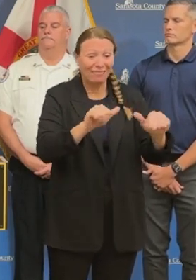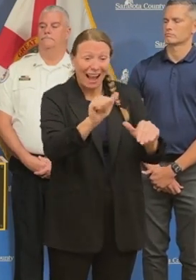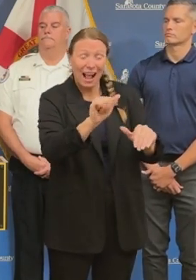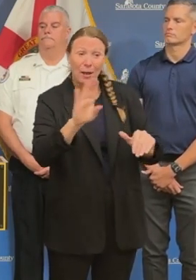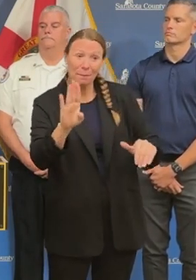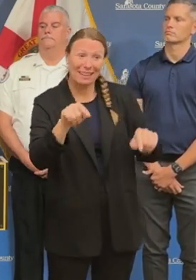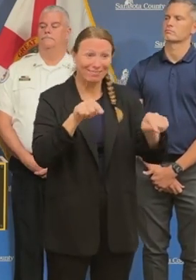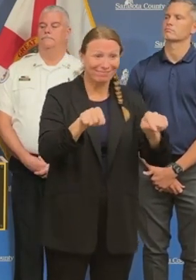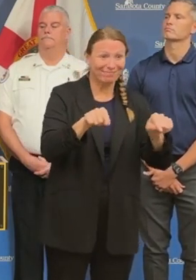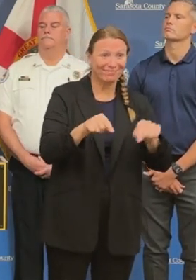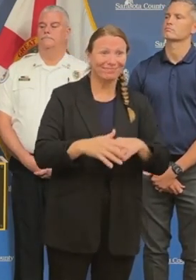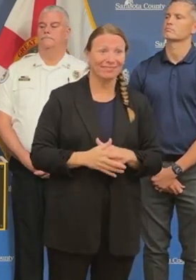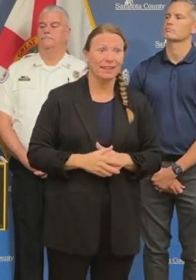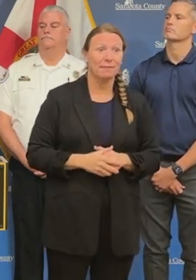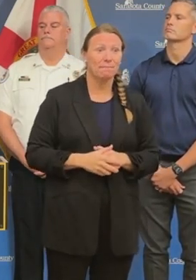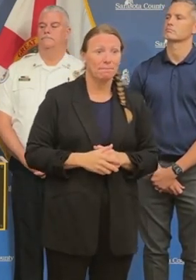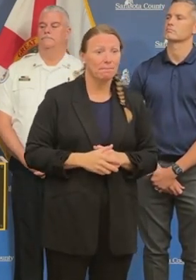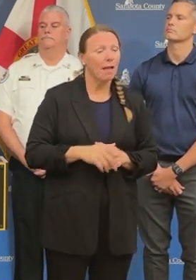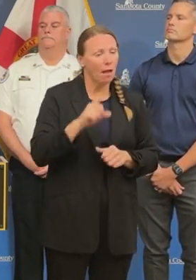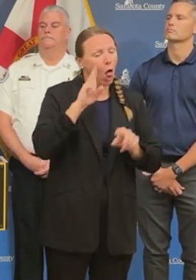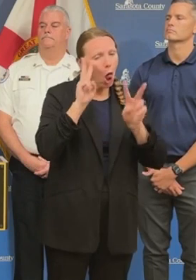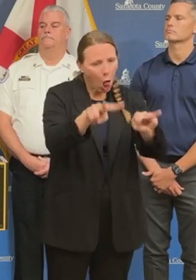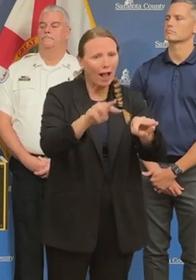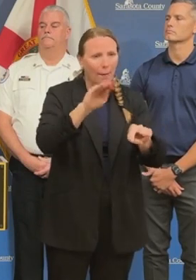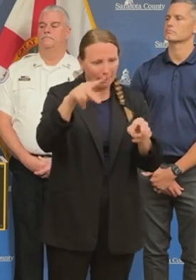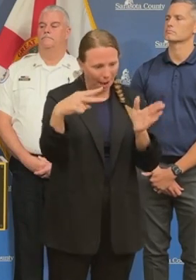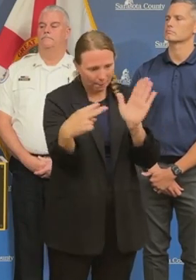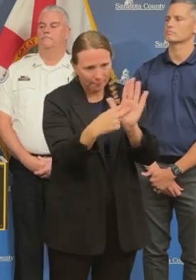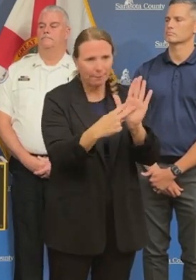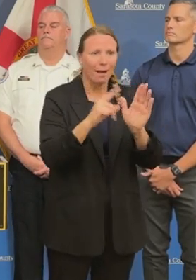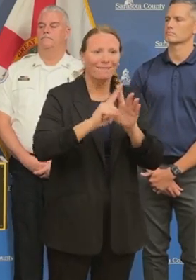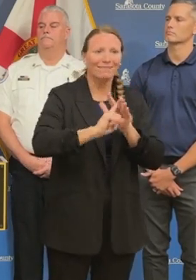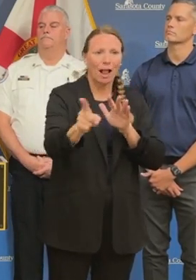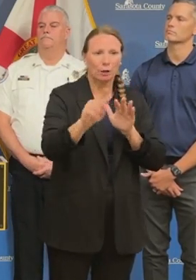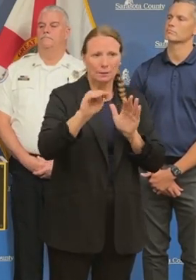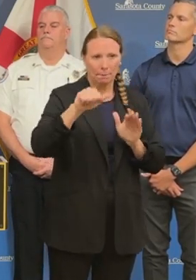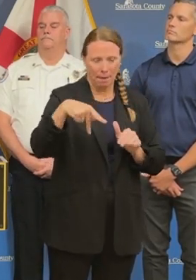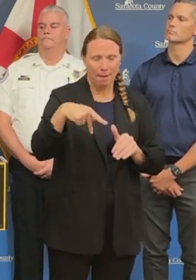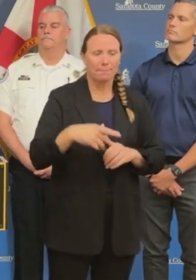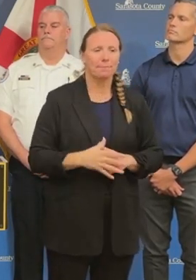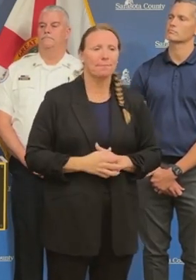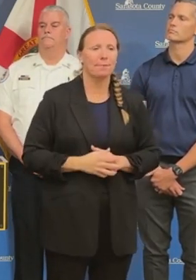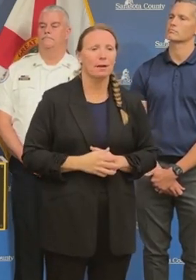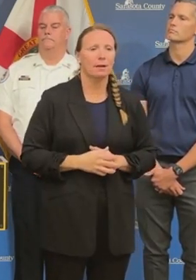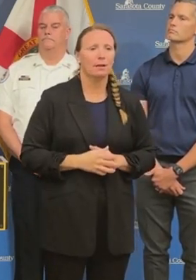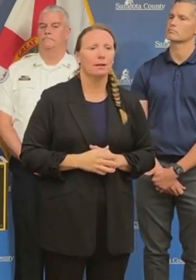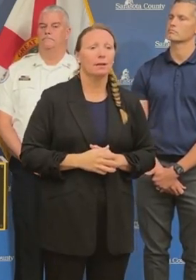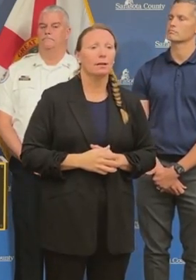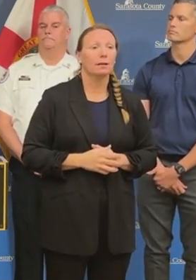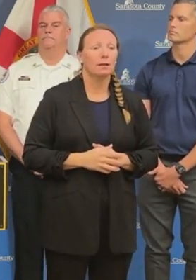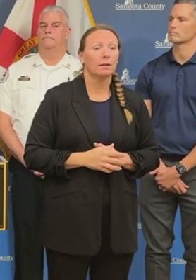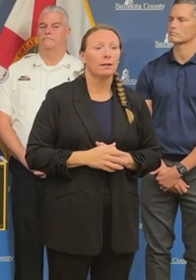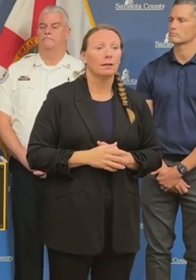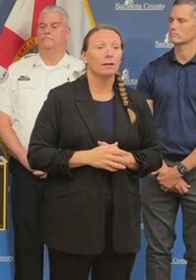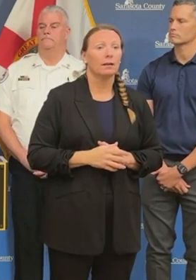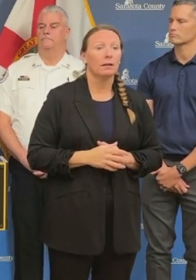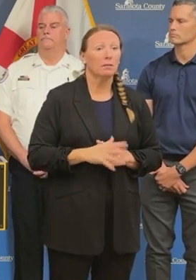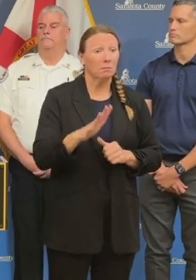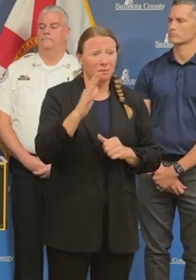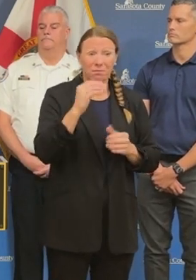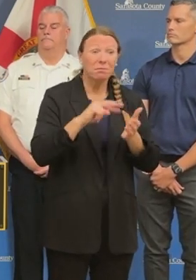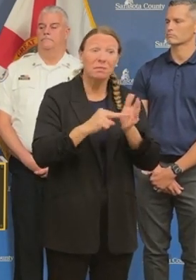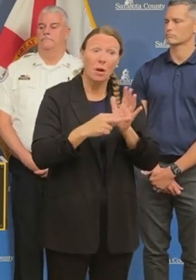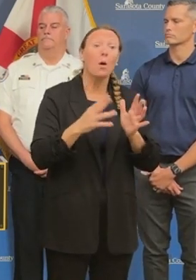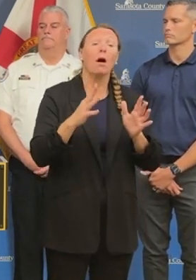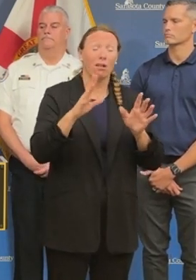Evacuations are being called all along the West Coast, which means that we are having millions of people that will be on the roads evacuating today and